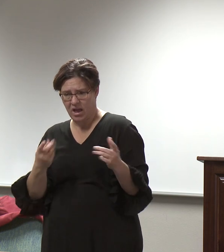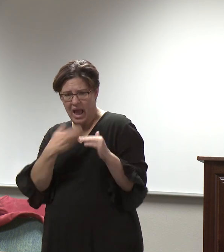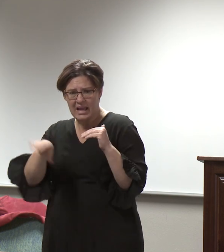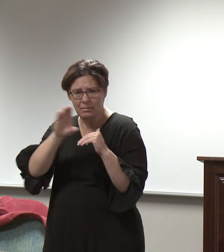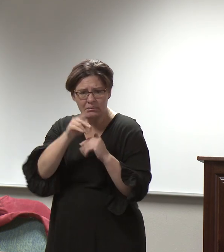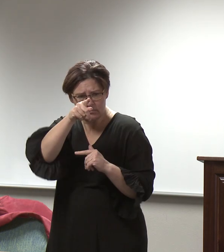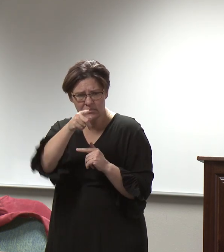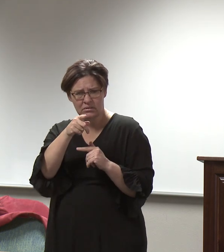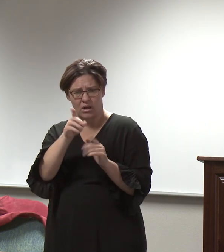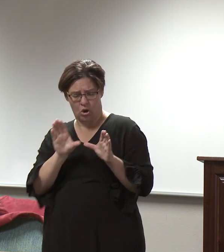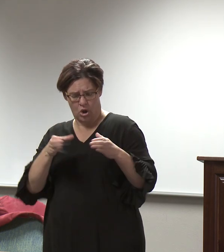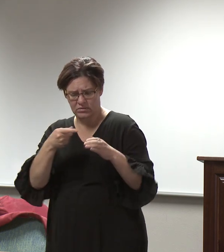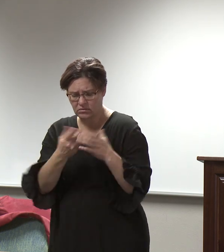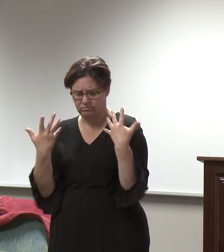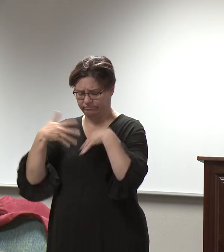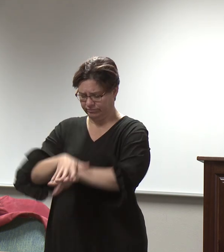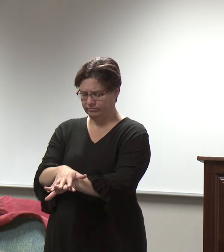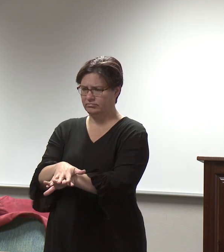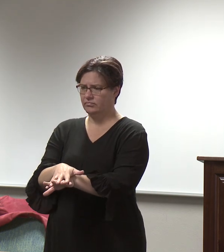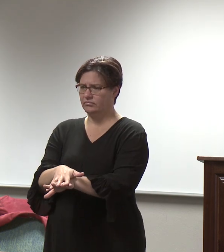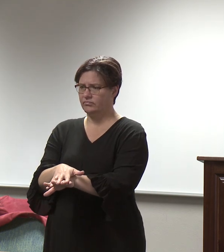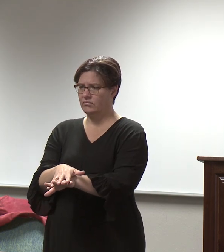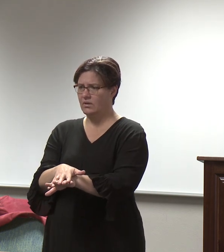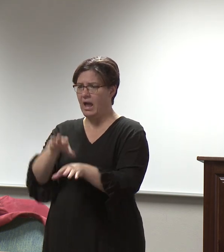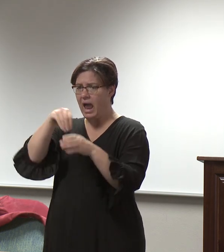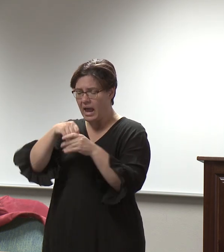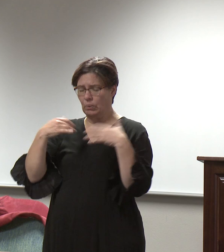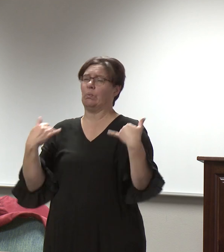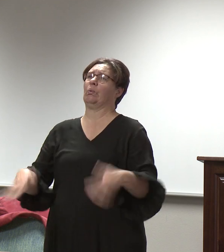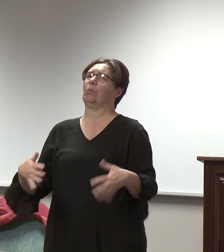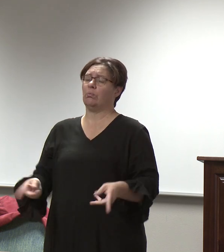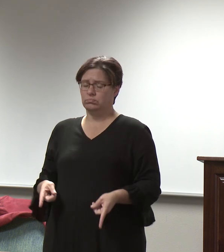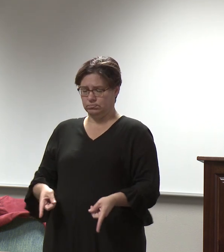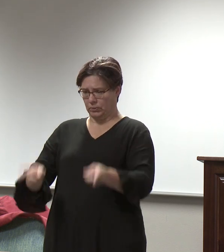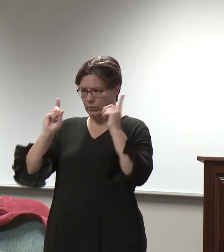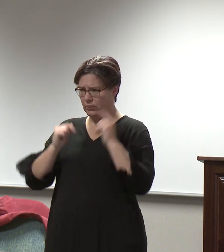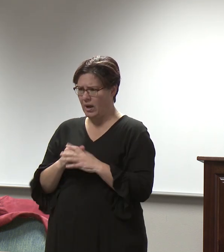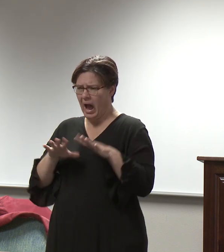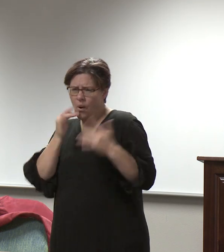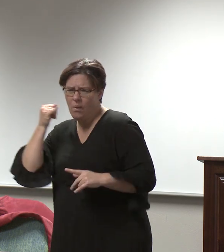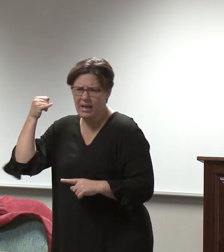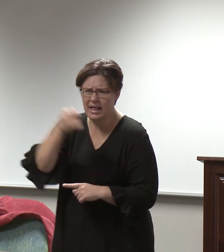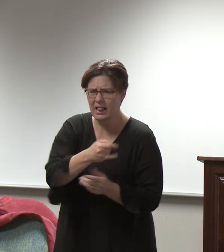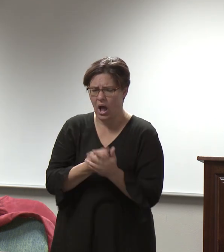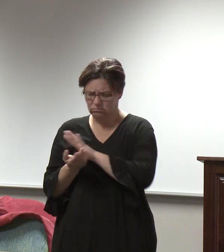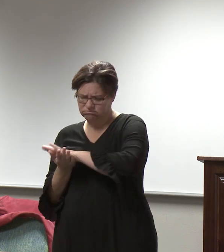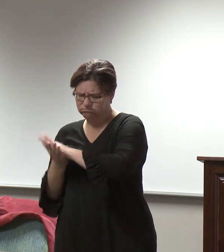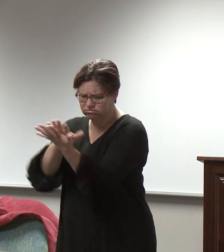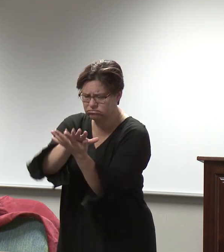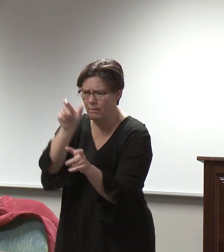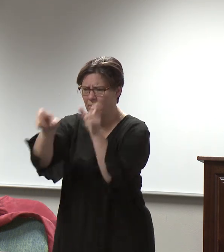and colonialism merged together in such an intense way. How you kill people, how you destroy